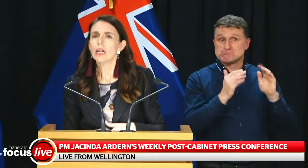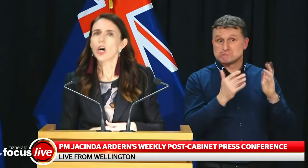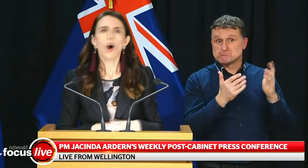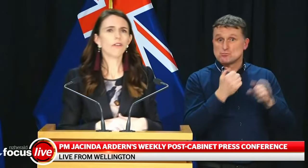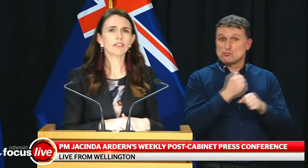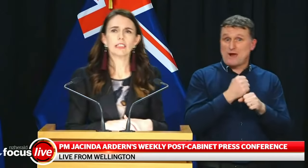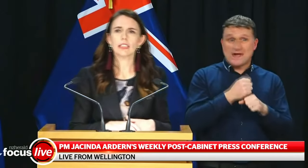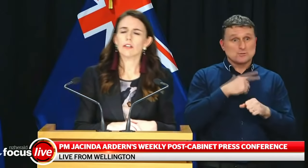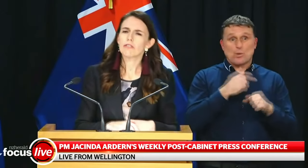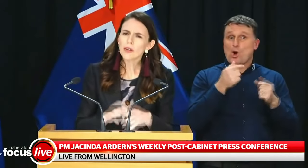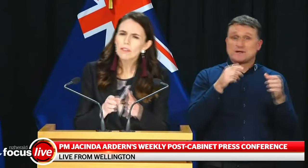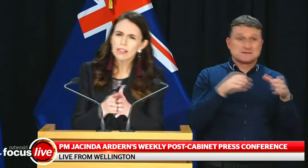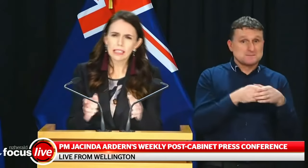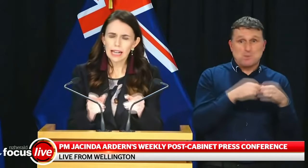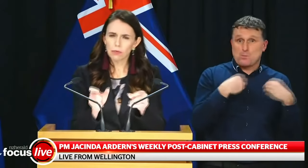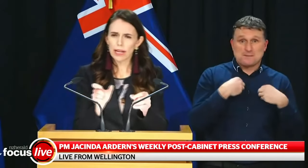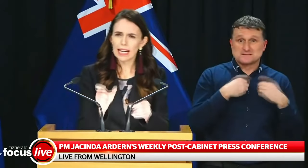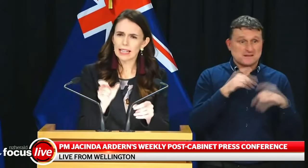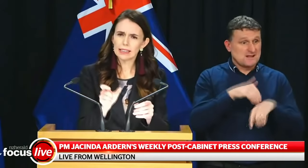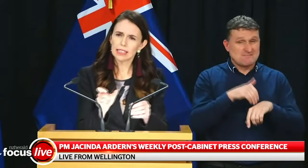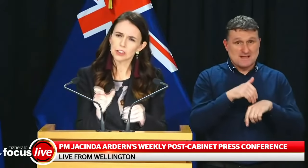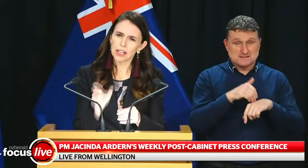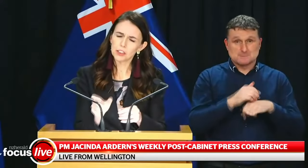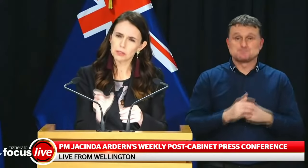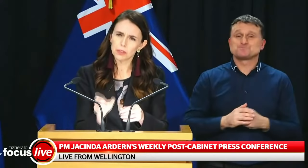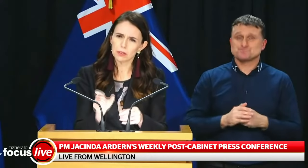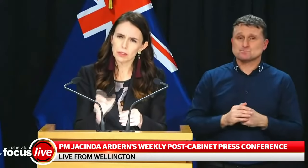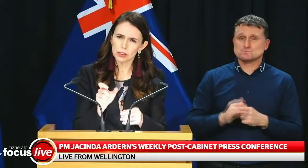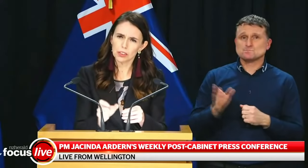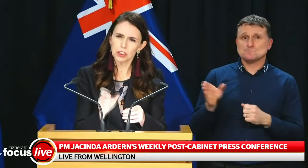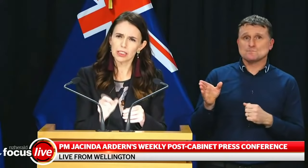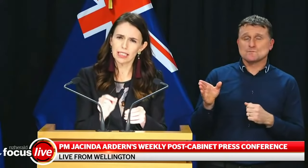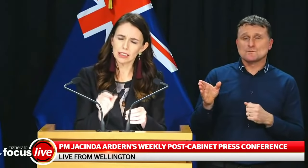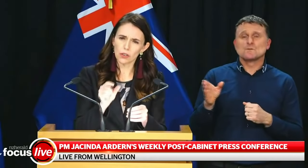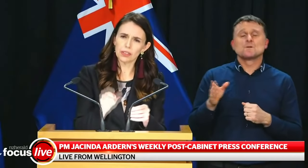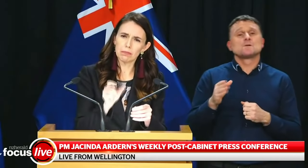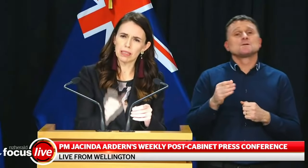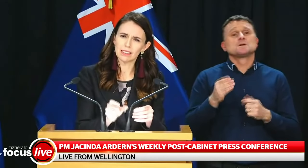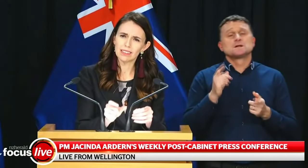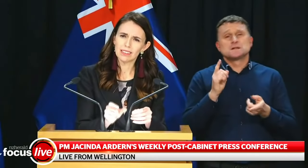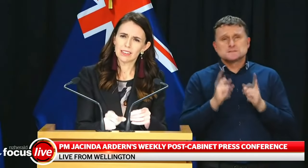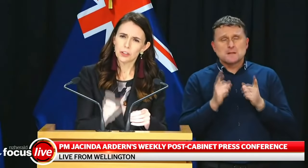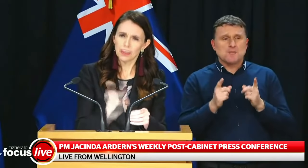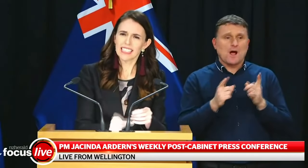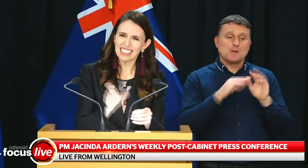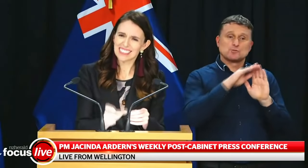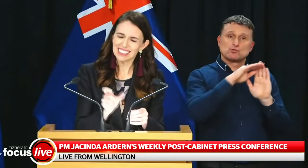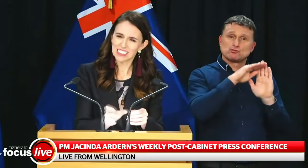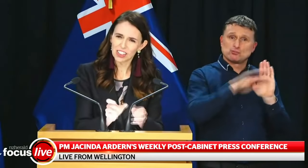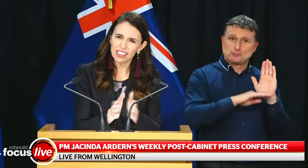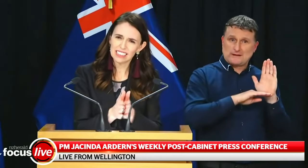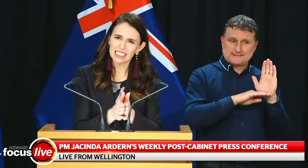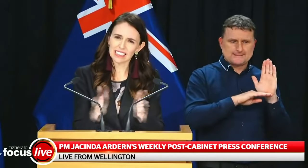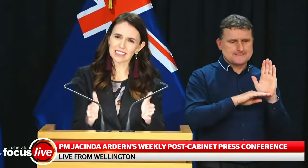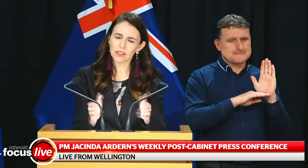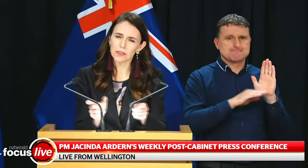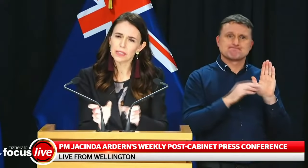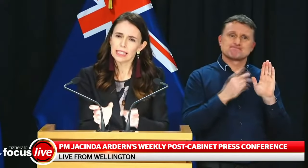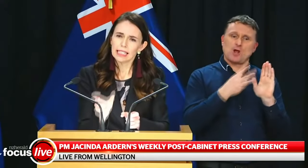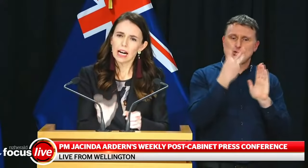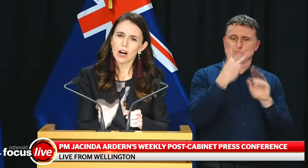become... Often, very rarely have we had a change in restriction that's only been 3 days in its